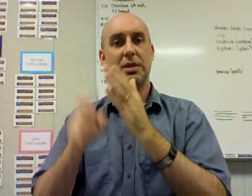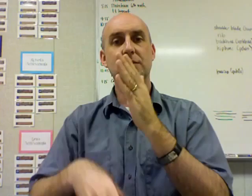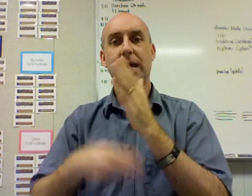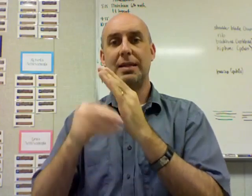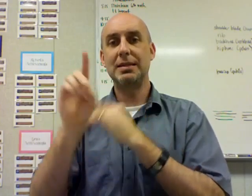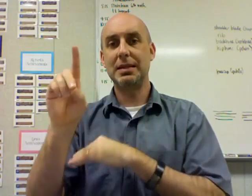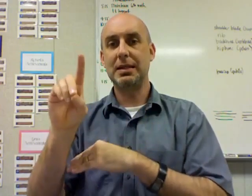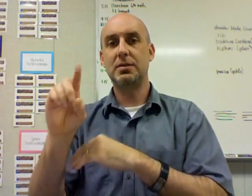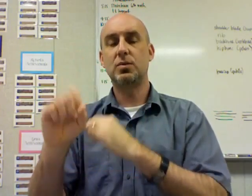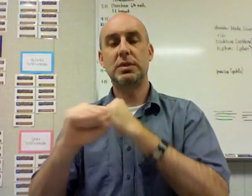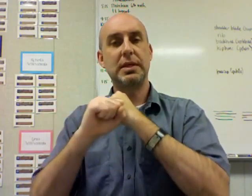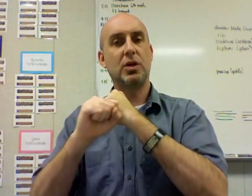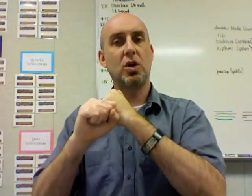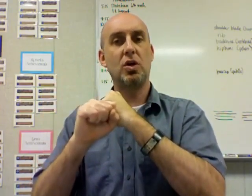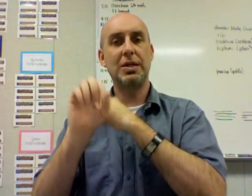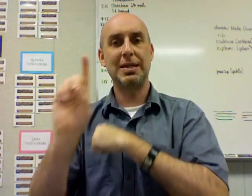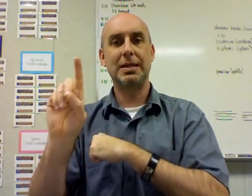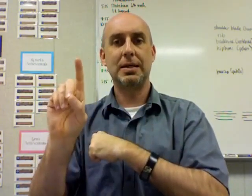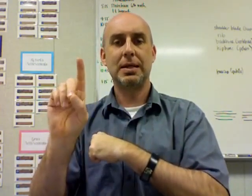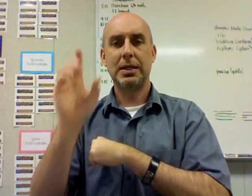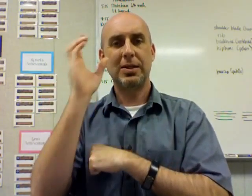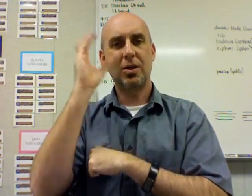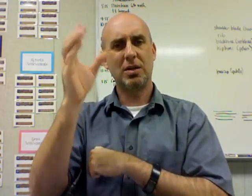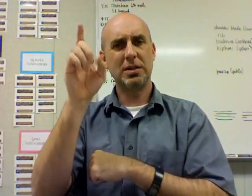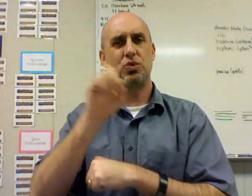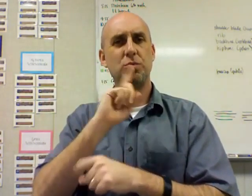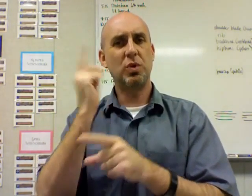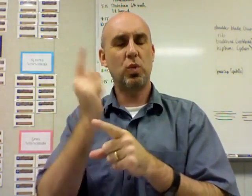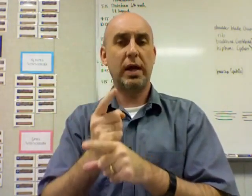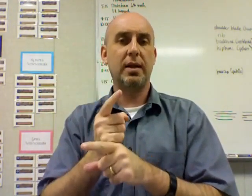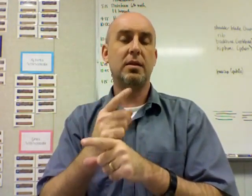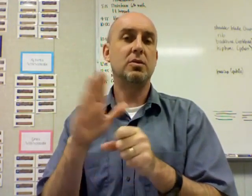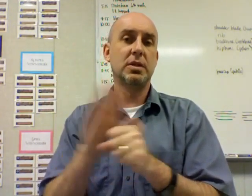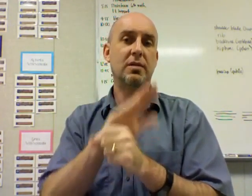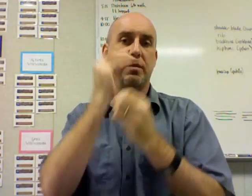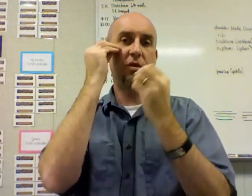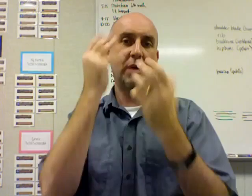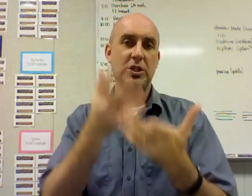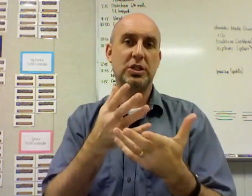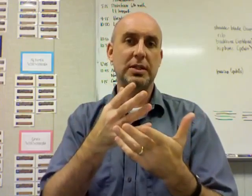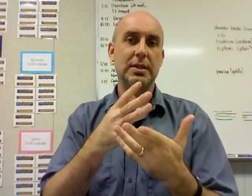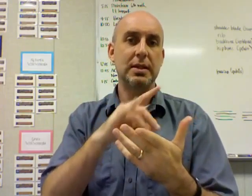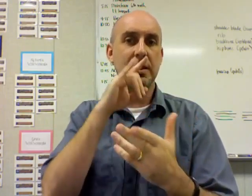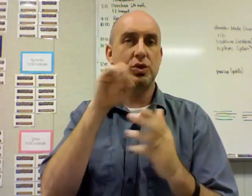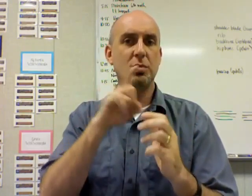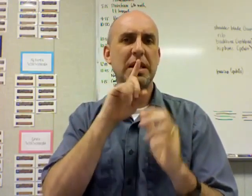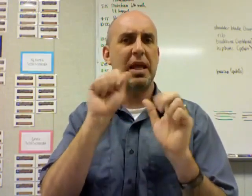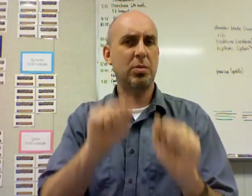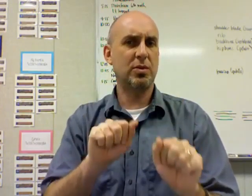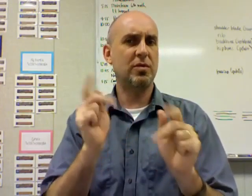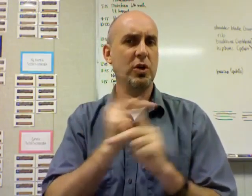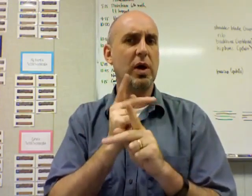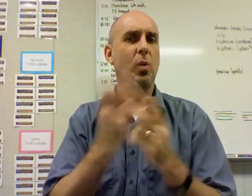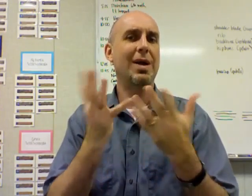need to add the D. So when it's saying guarded, the concept should be right, and then there's enough information that the kids should be able to figure out what